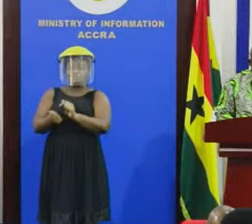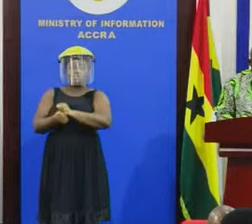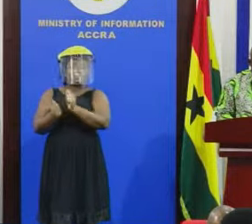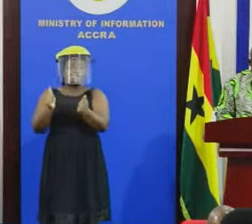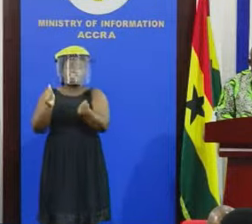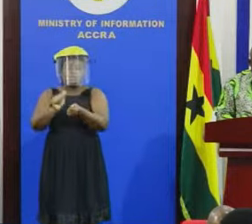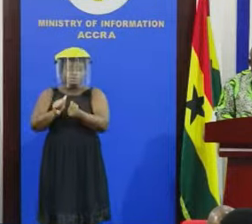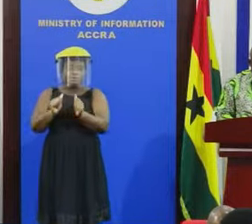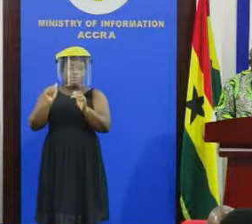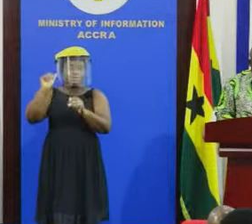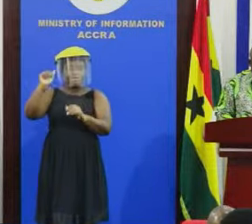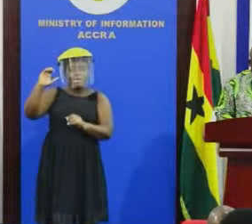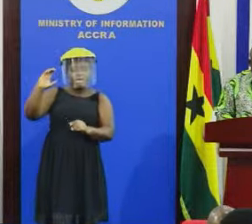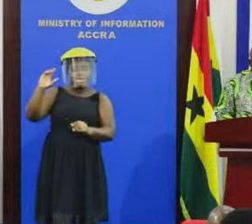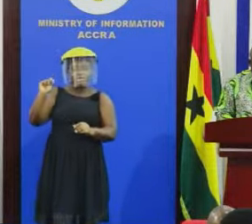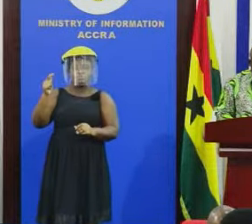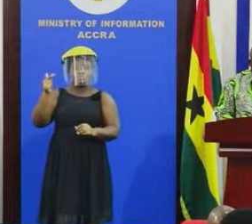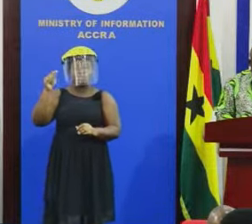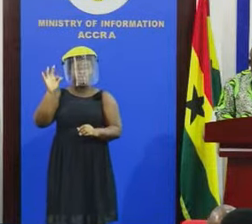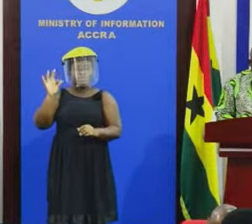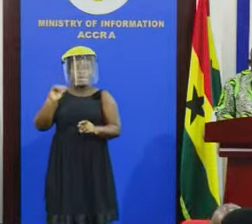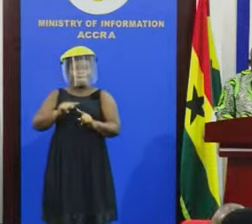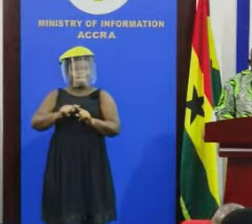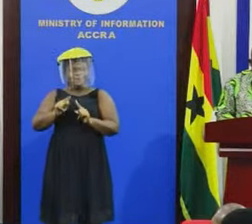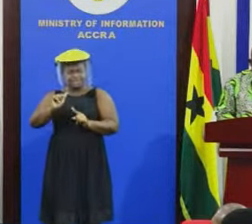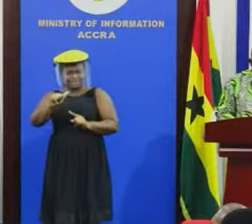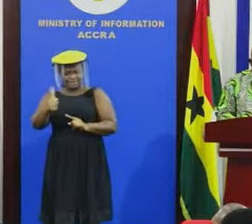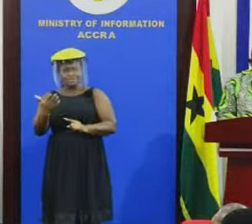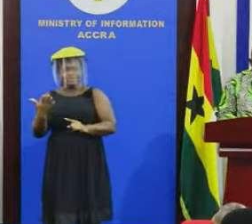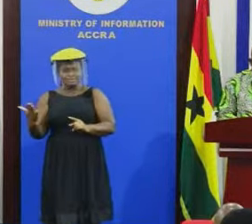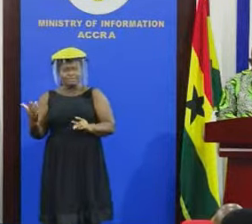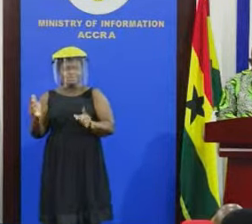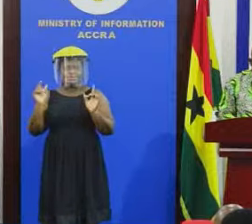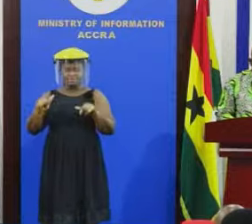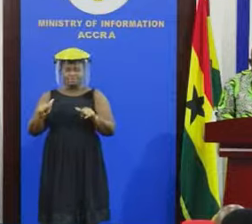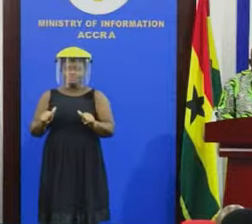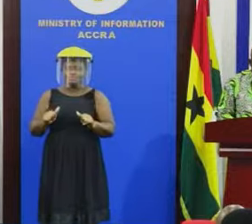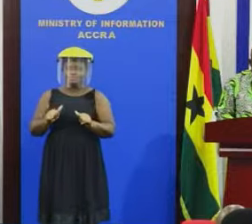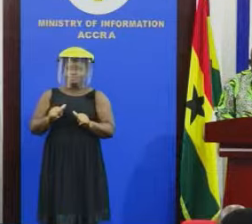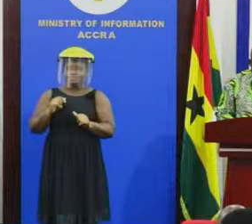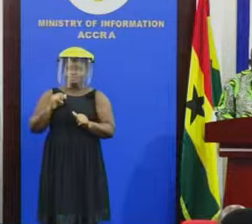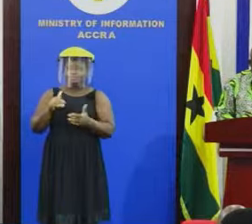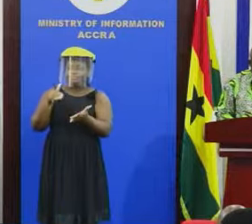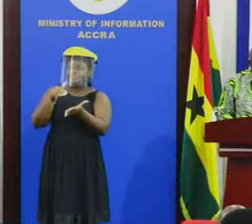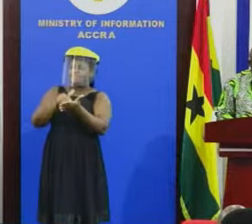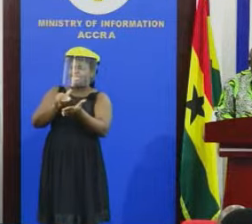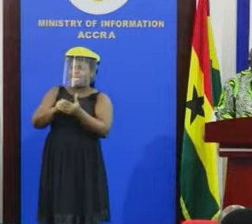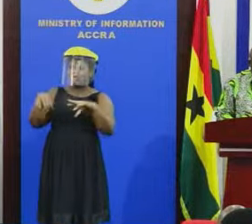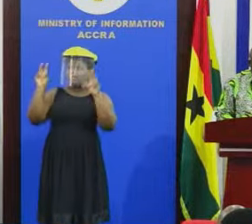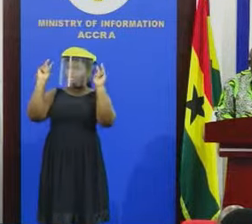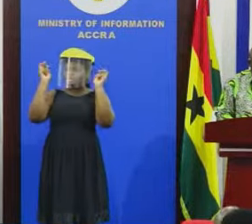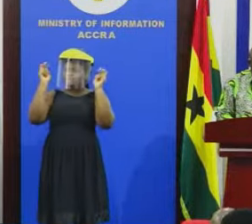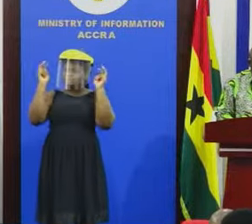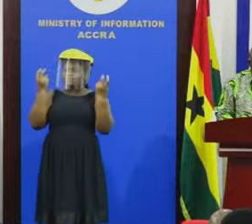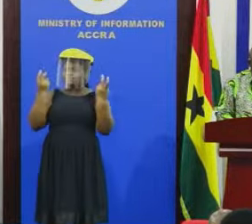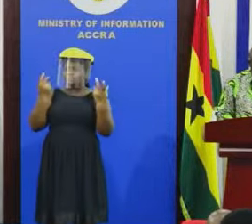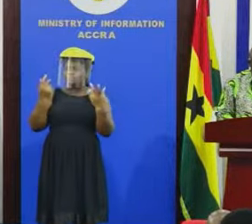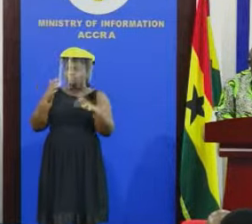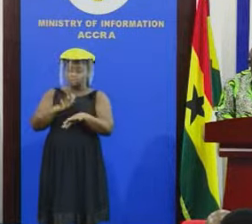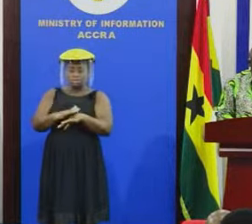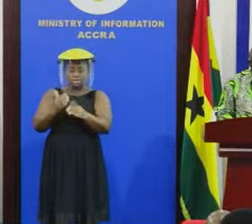law. There are other things that are on the table. Then on the issue of